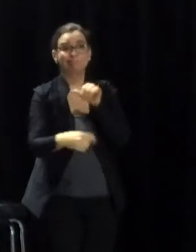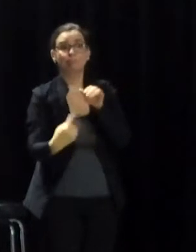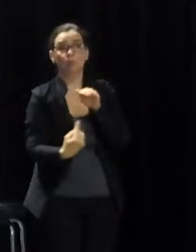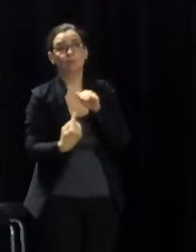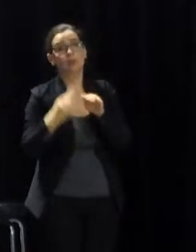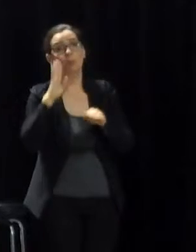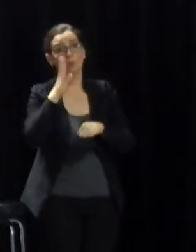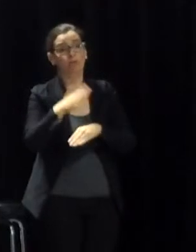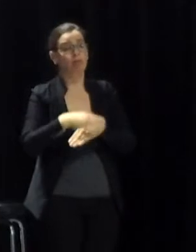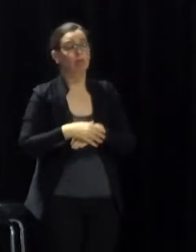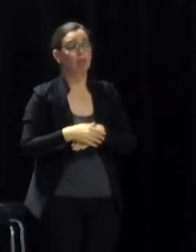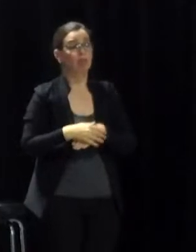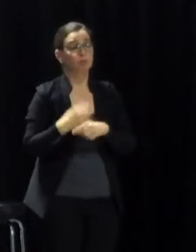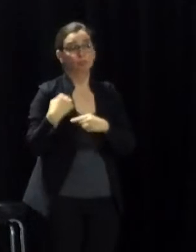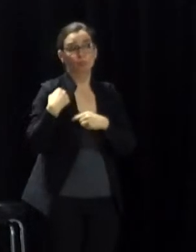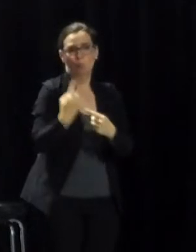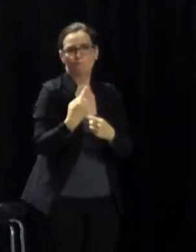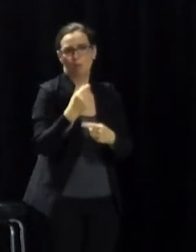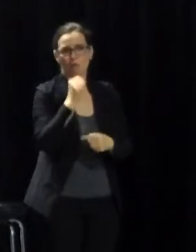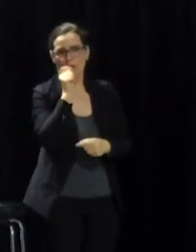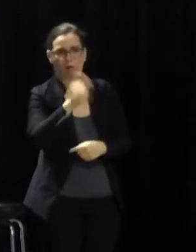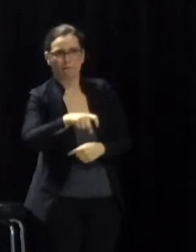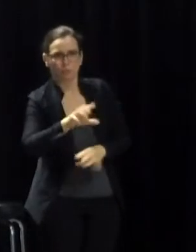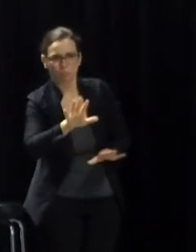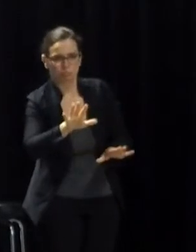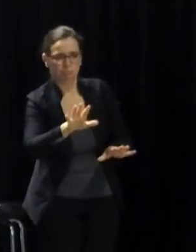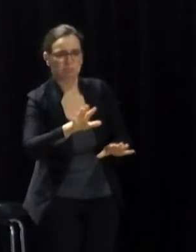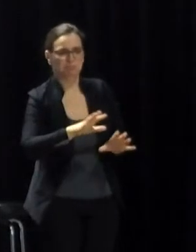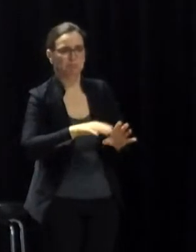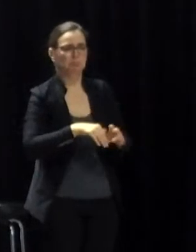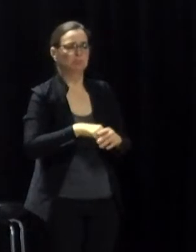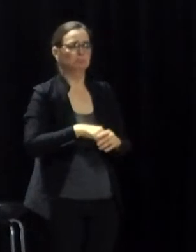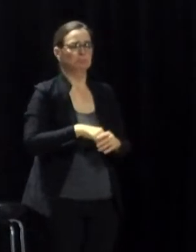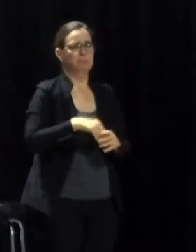why I've always said quarantines aren't